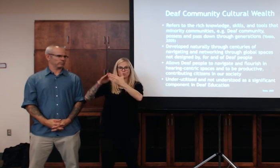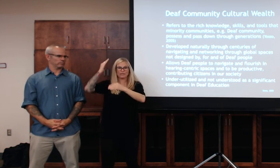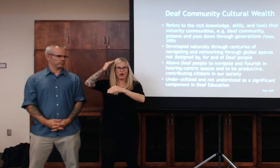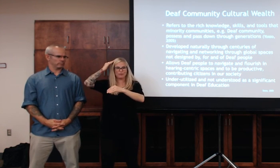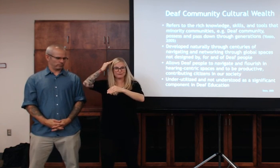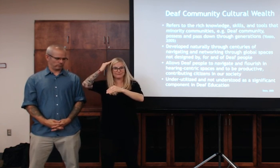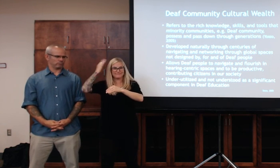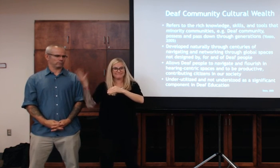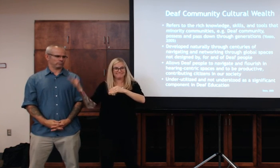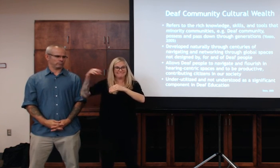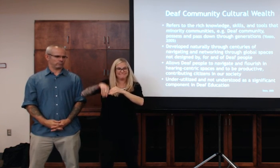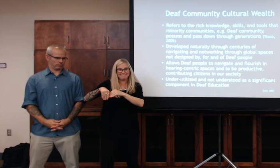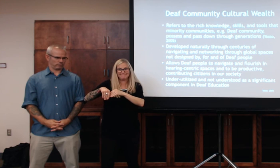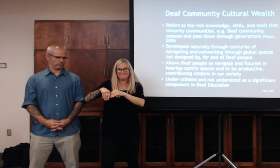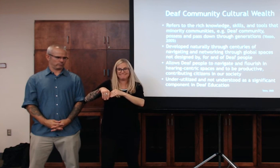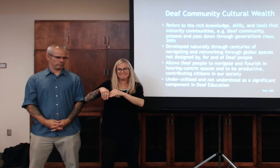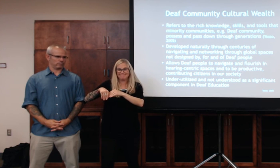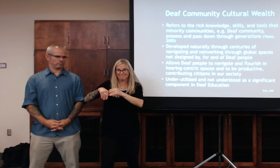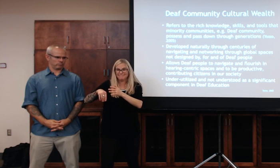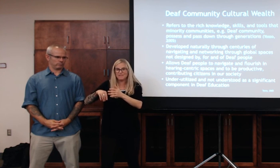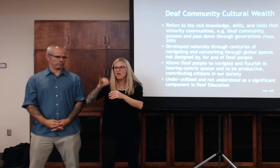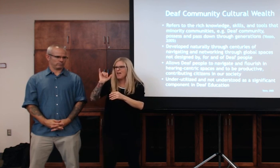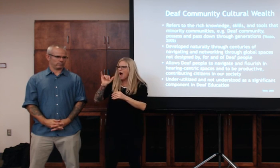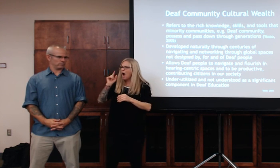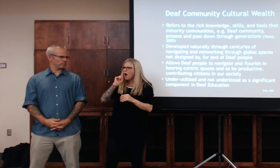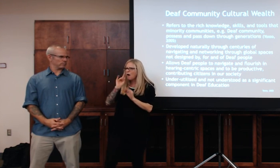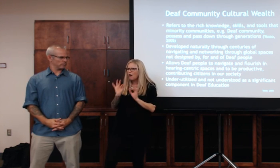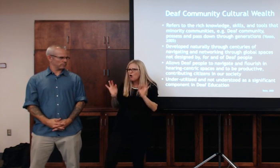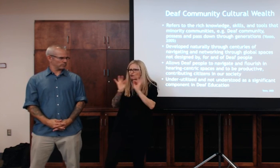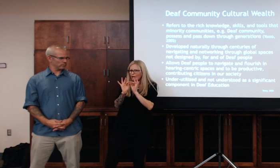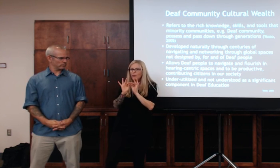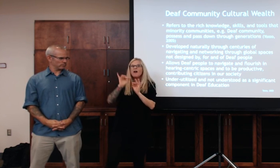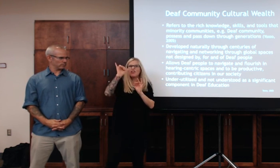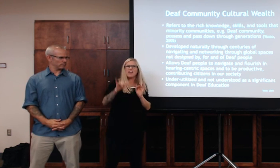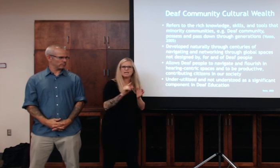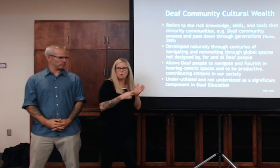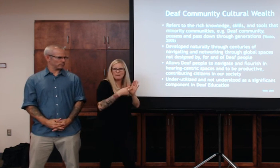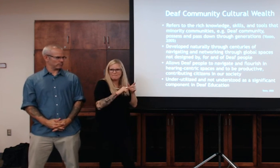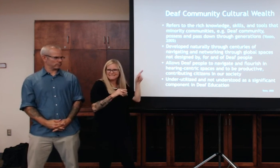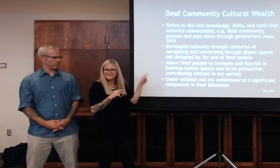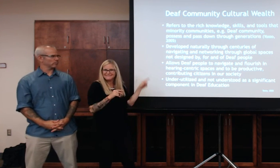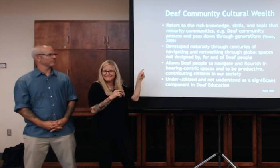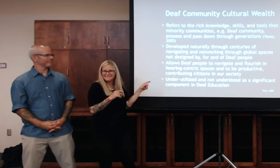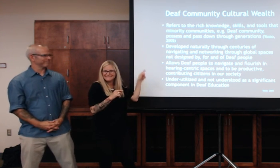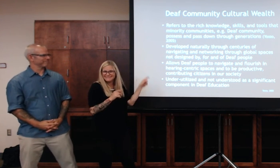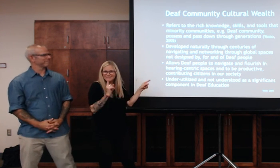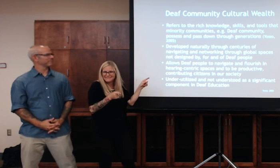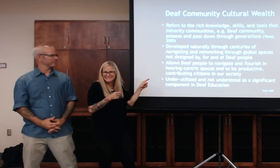and add that community knowledge in there. That's critical, and that's what this particular slide